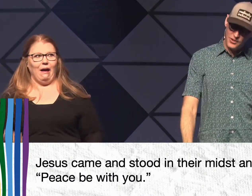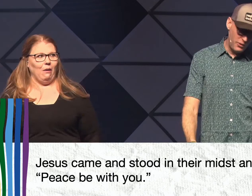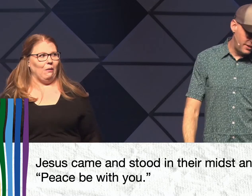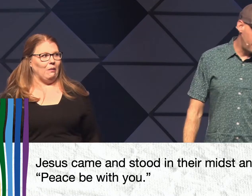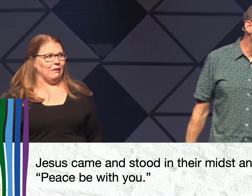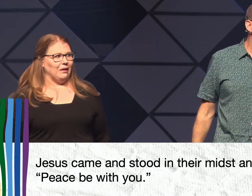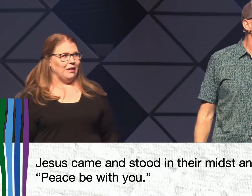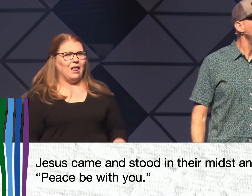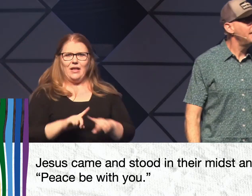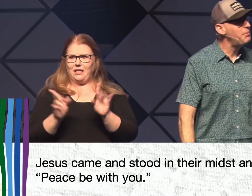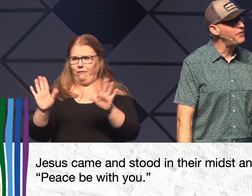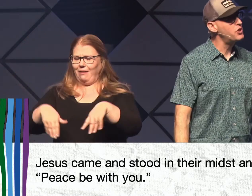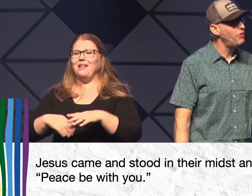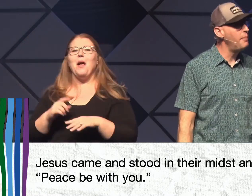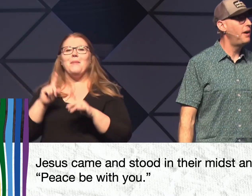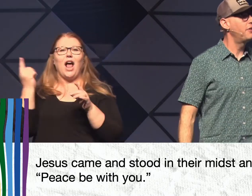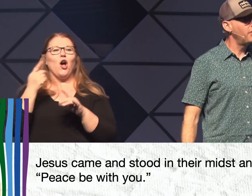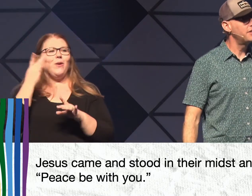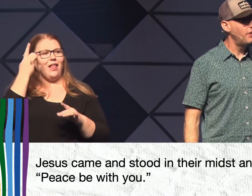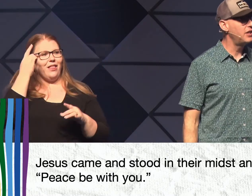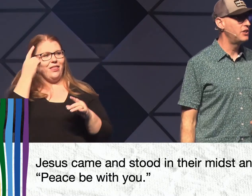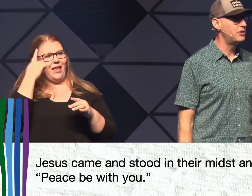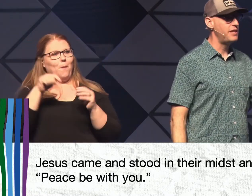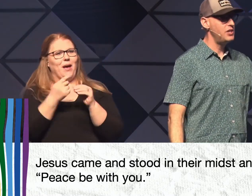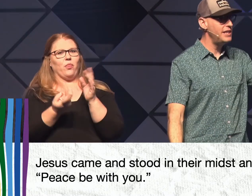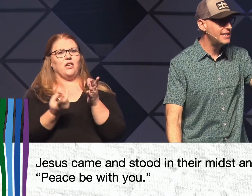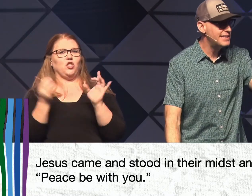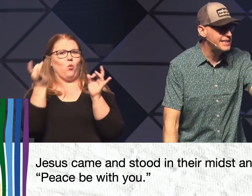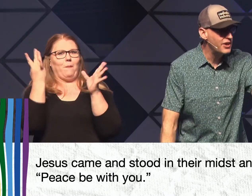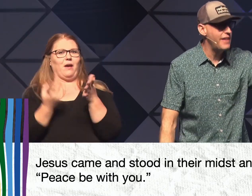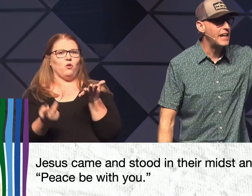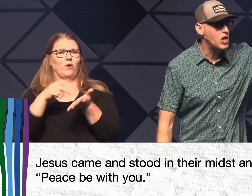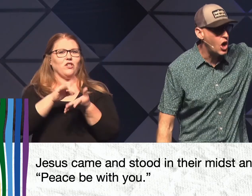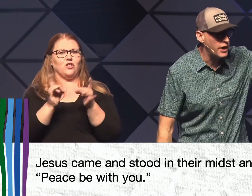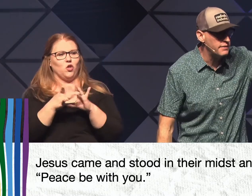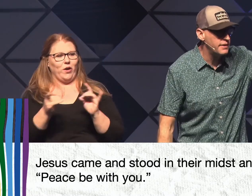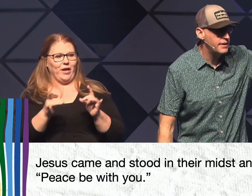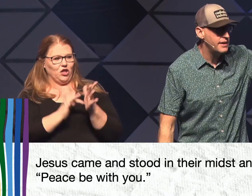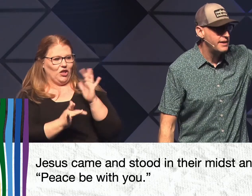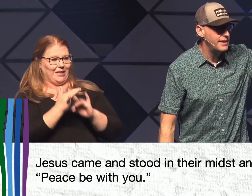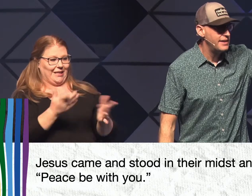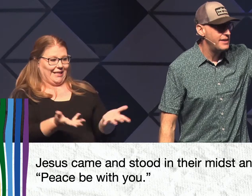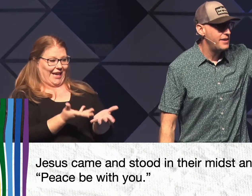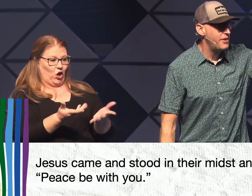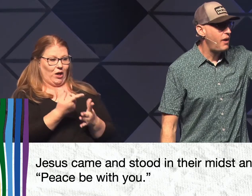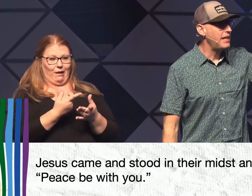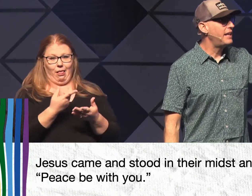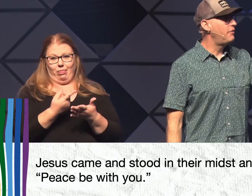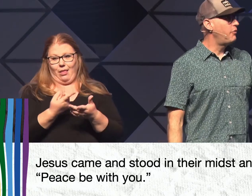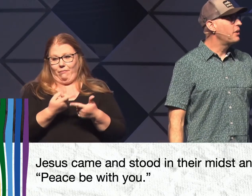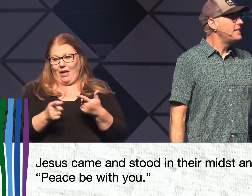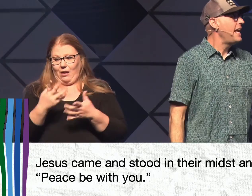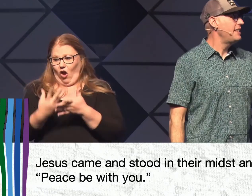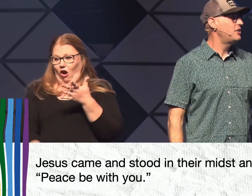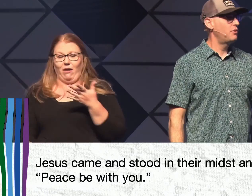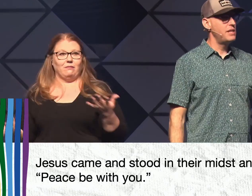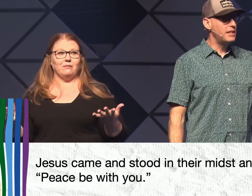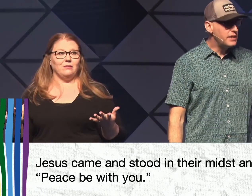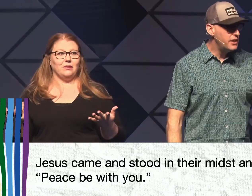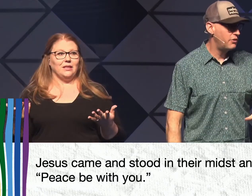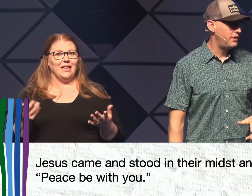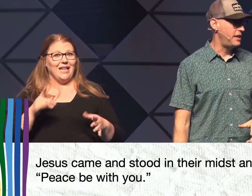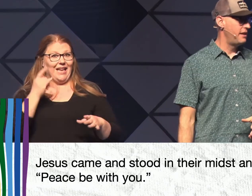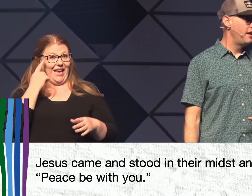That's a totally different. I always think about the trauma of the resurrection story, that Jesus is here and then gone. Right? Like if we're to take these